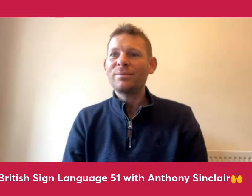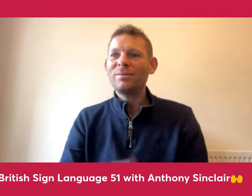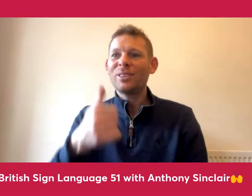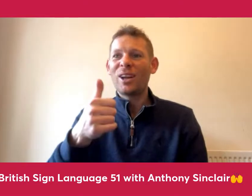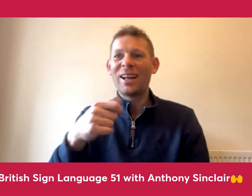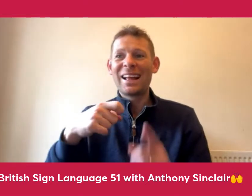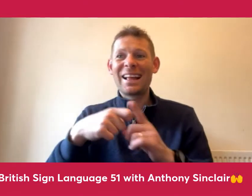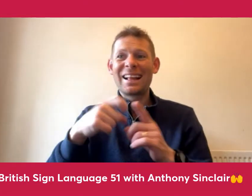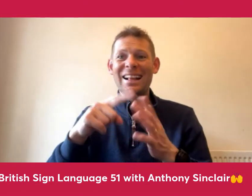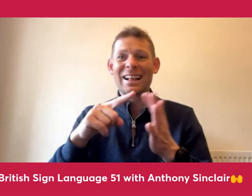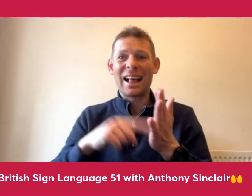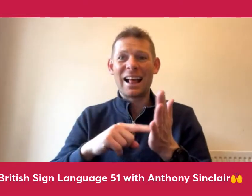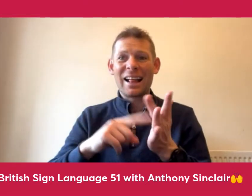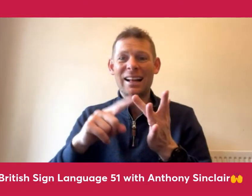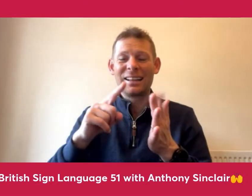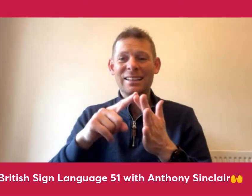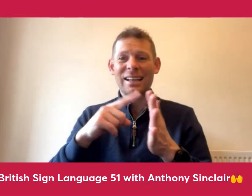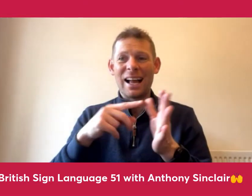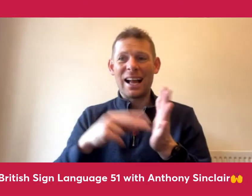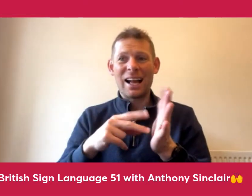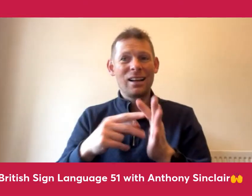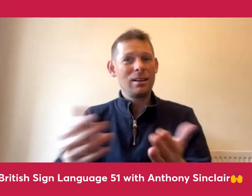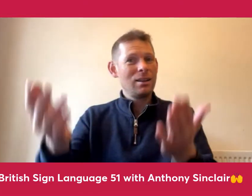to Dublin Airport from where I live.